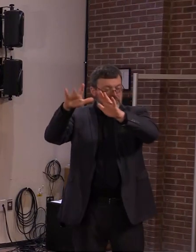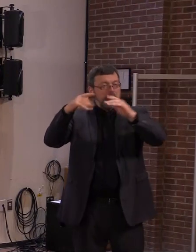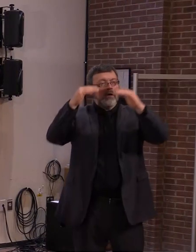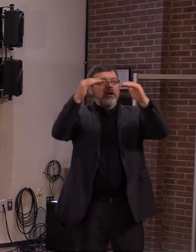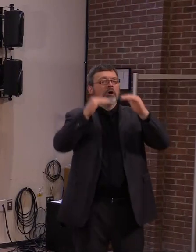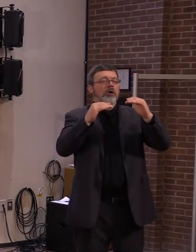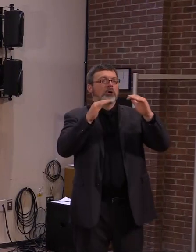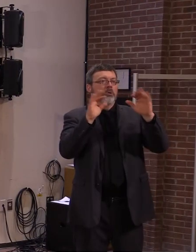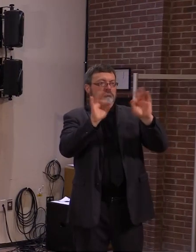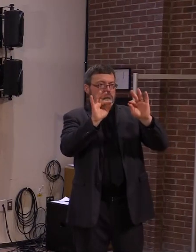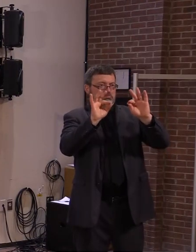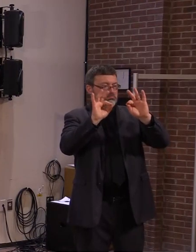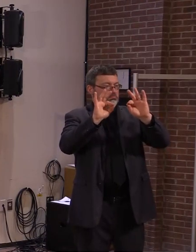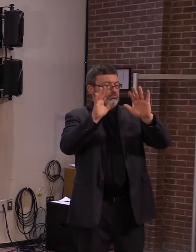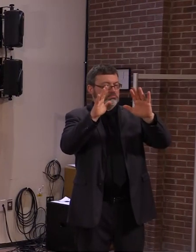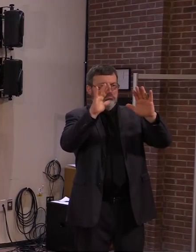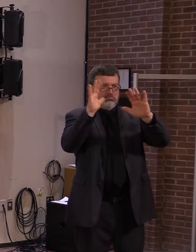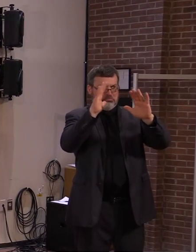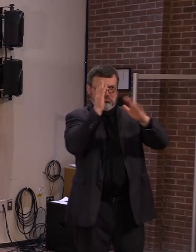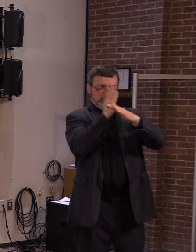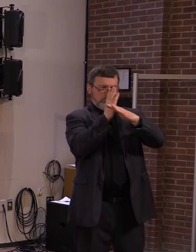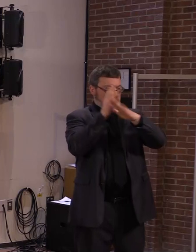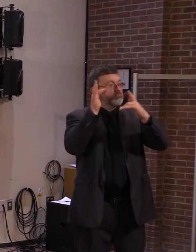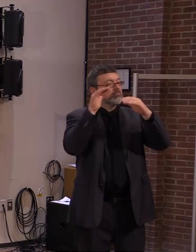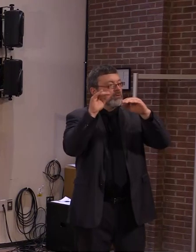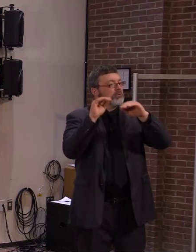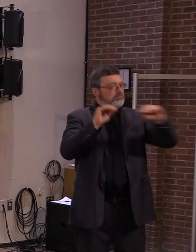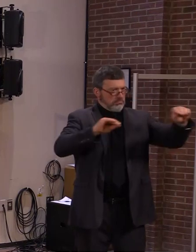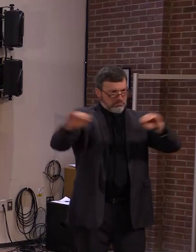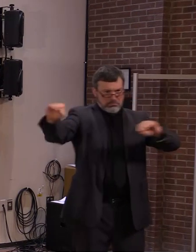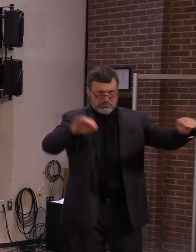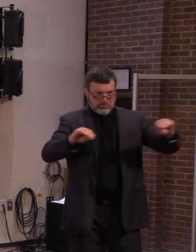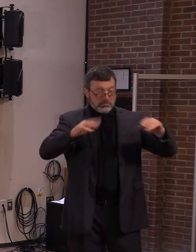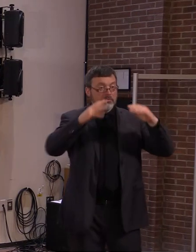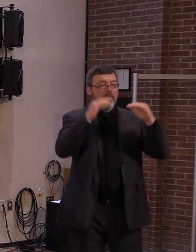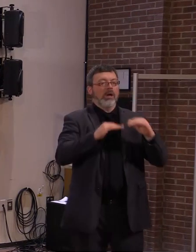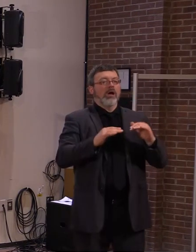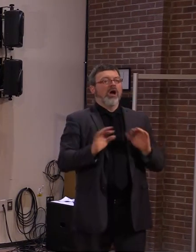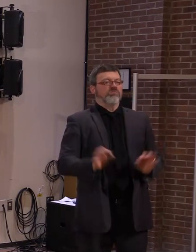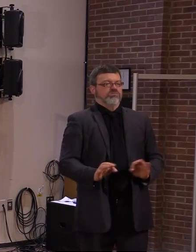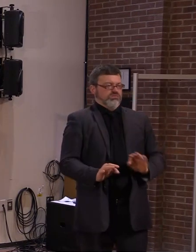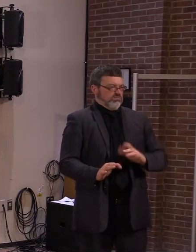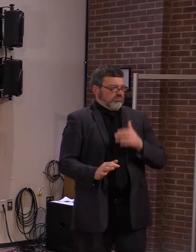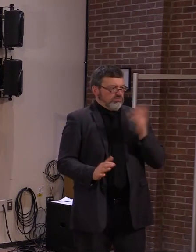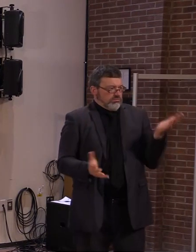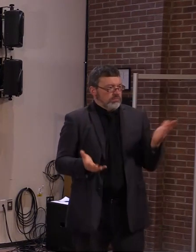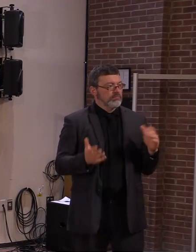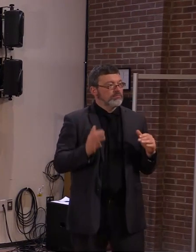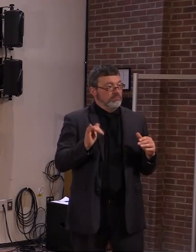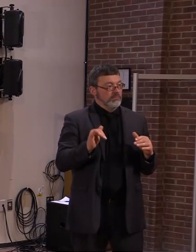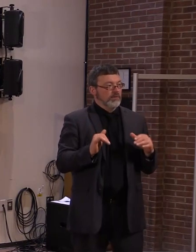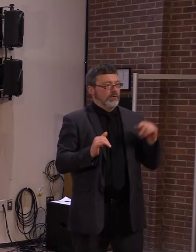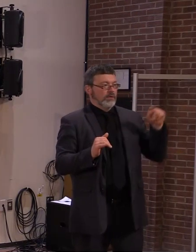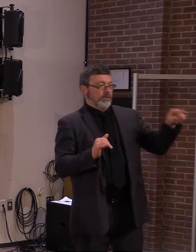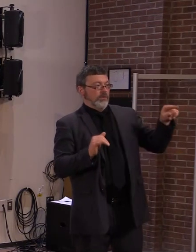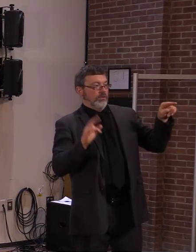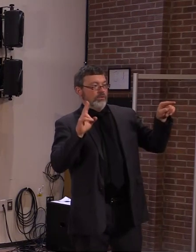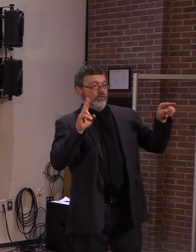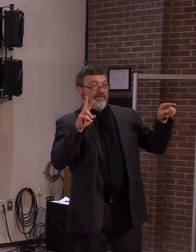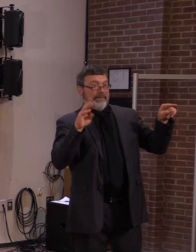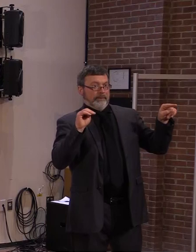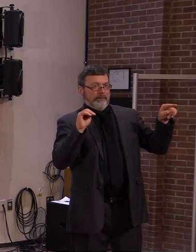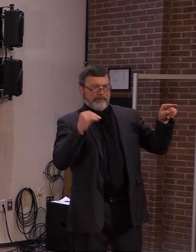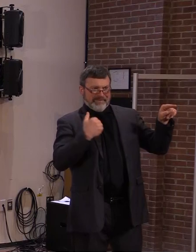as much as possible. You know, like I said, there's only 2 at UVM that have opened up out of 5 that are planned to open